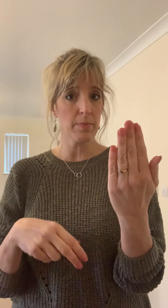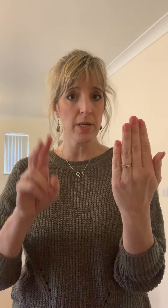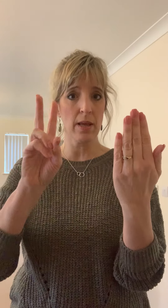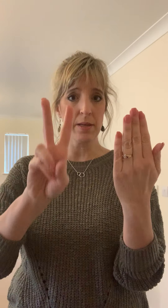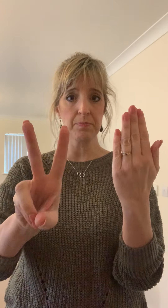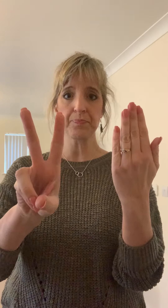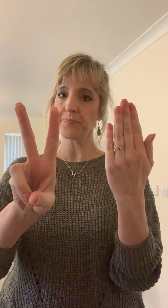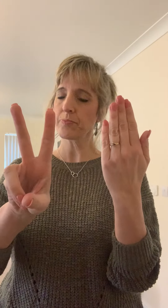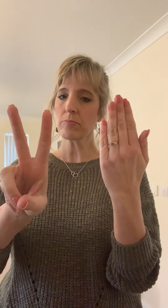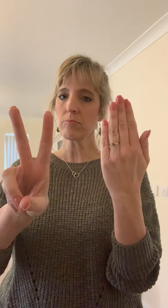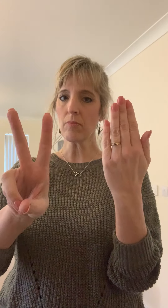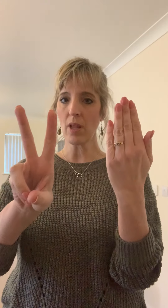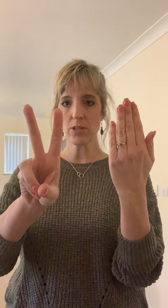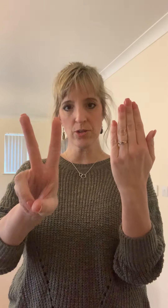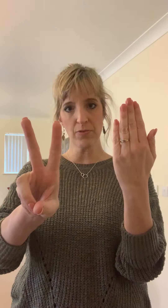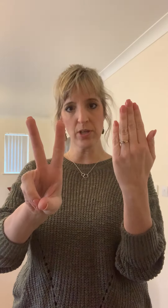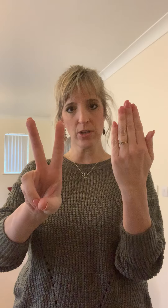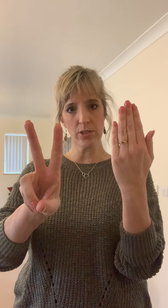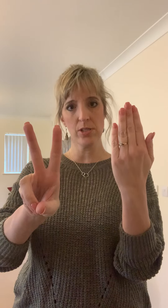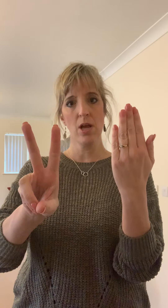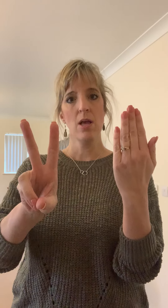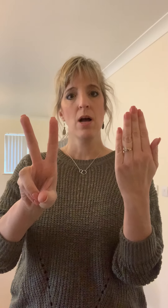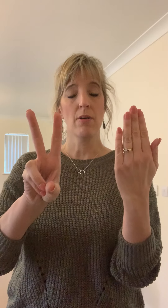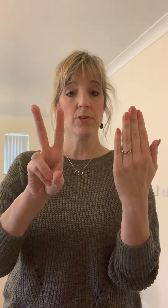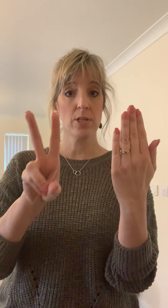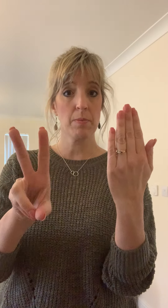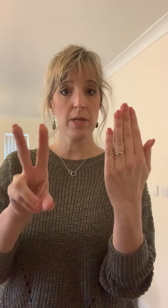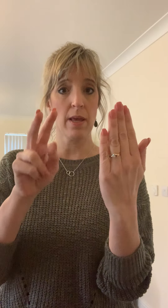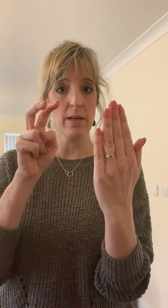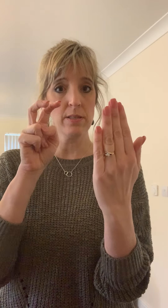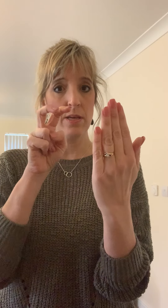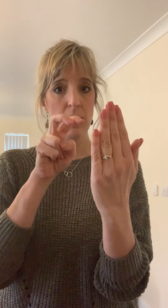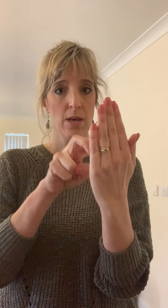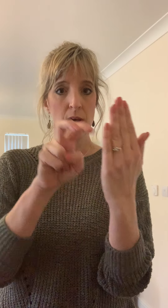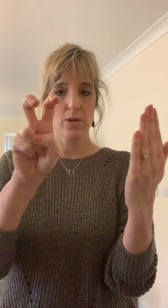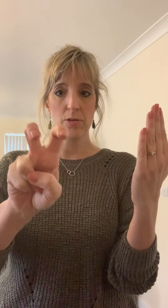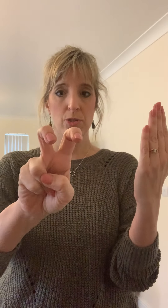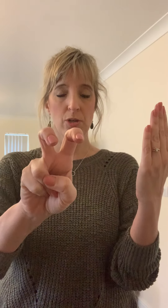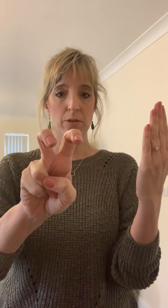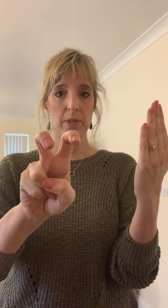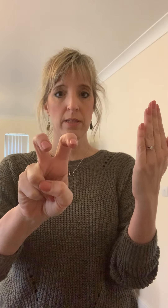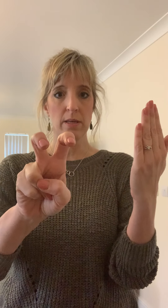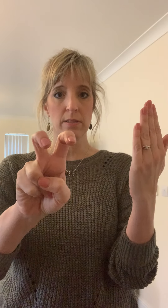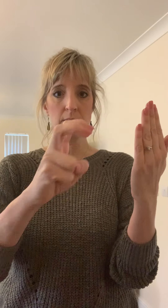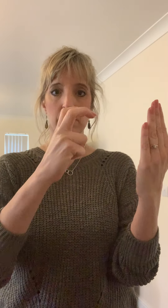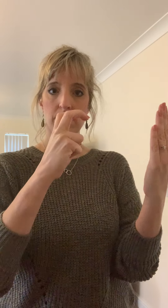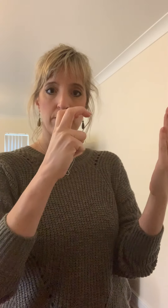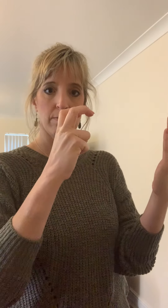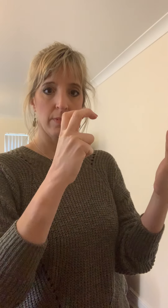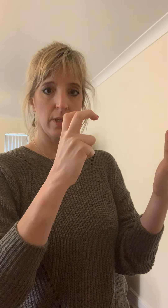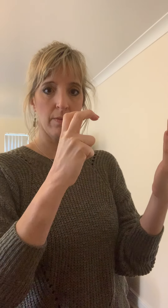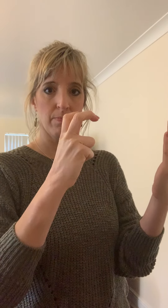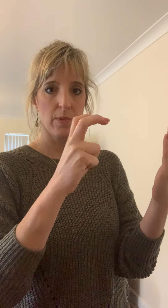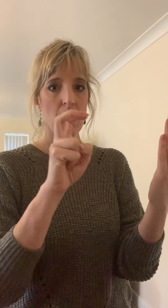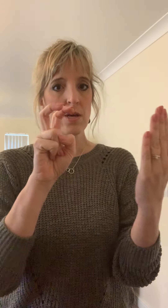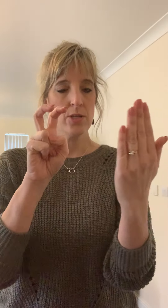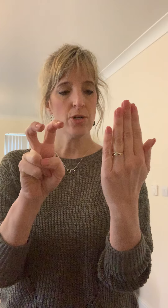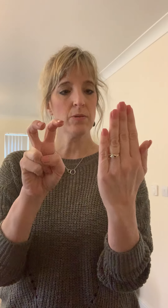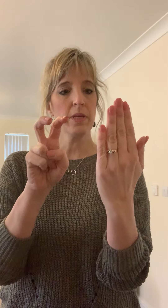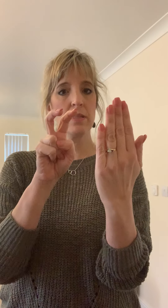non-dominant hand, 2 fingers of your dominant hand. You turn them like this, see? You turn them like